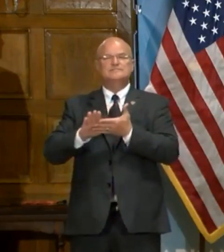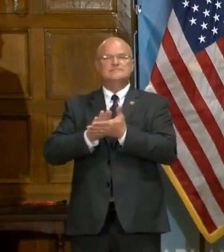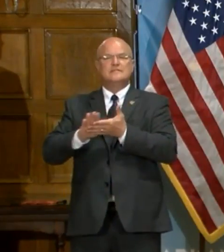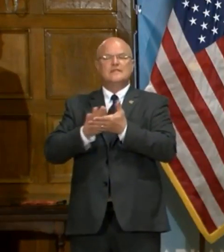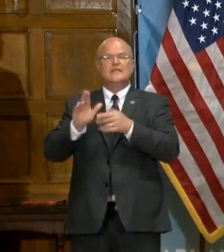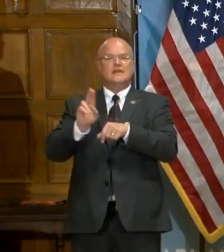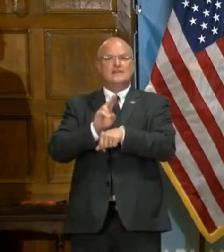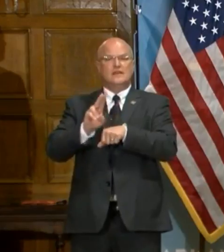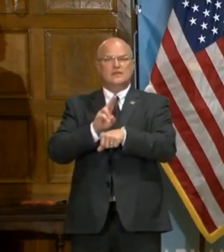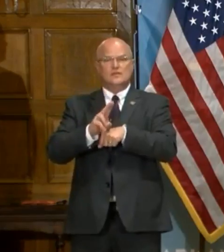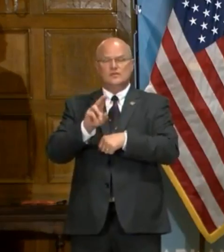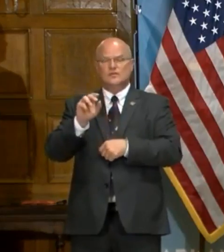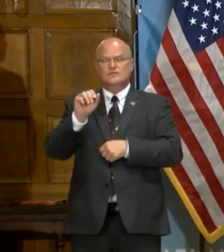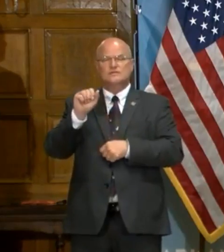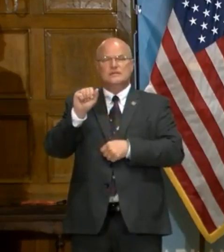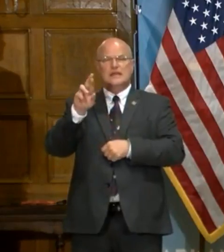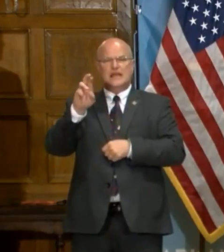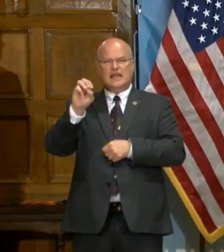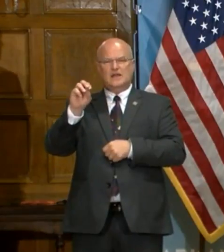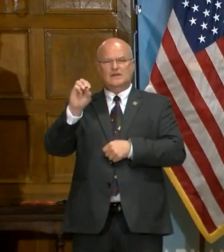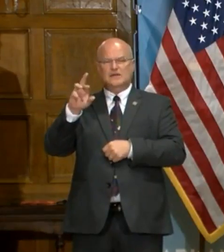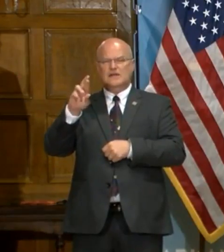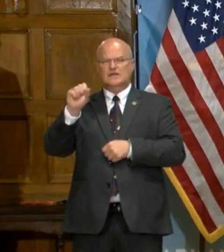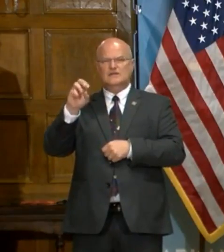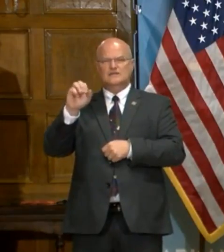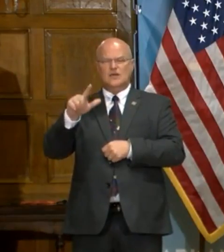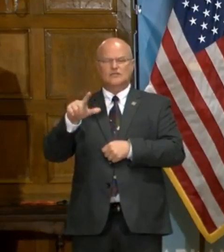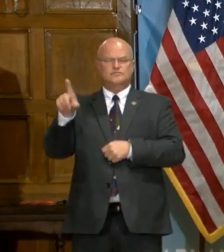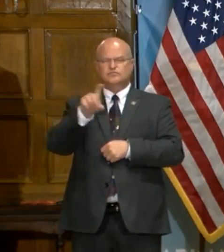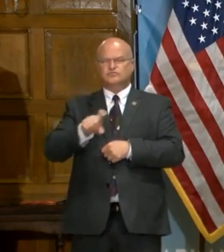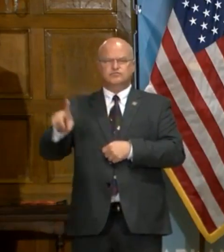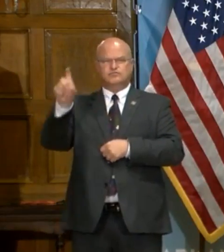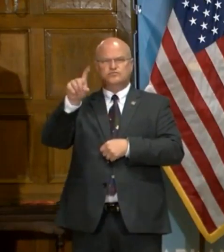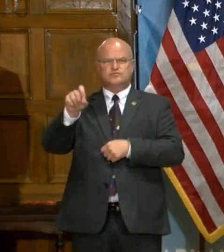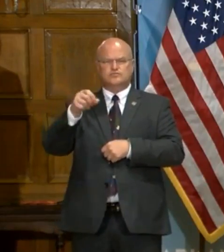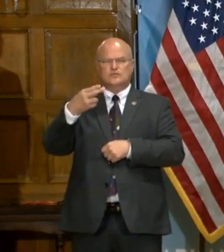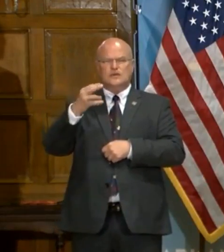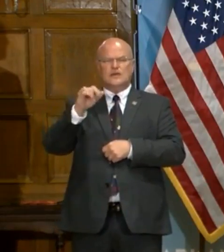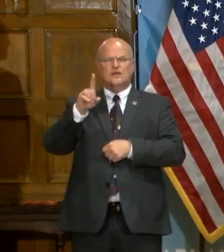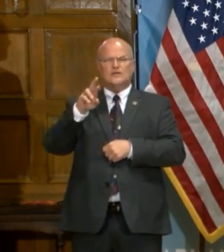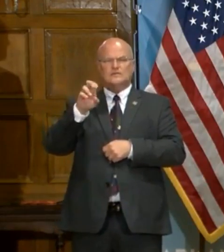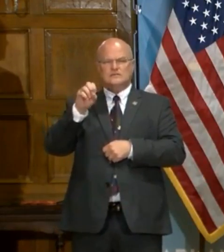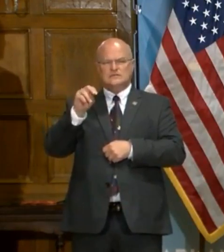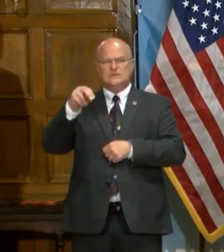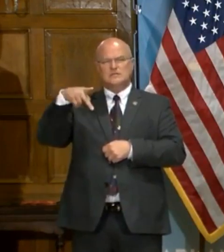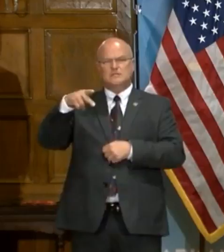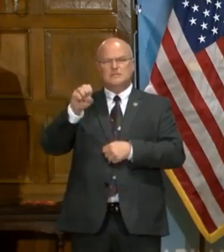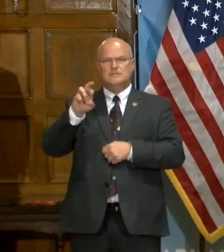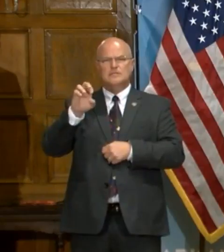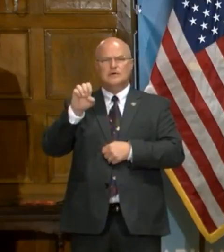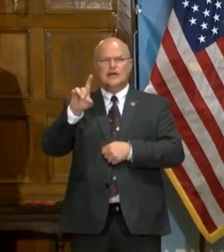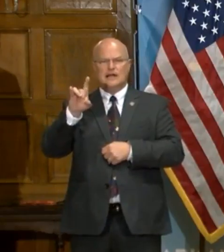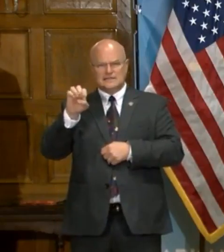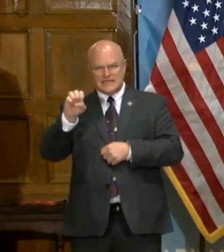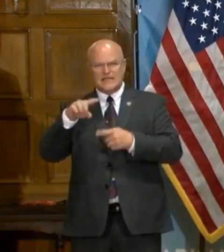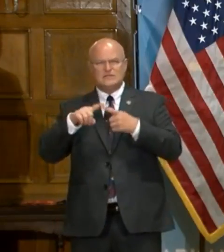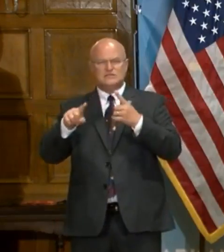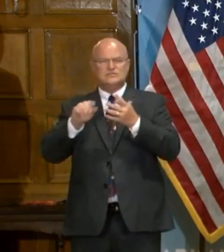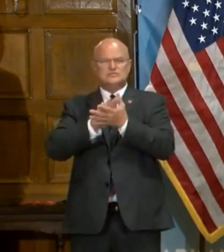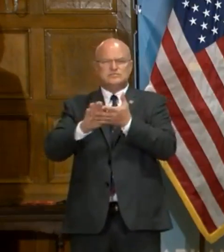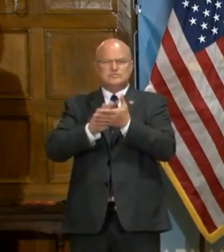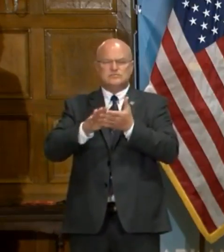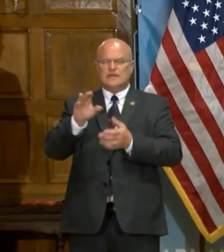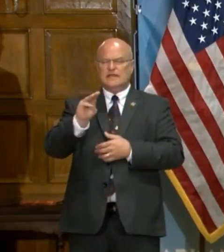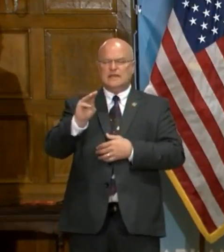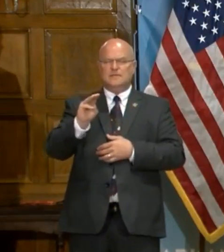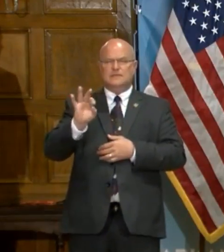use aerosolized or gaseous hydrogen peroxide to decontaminate